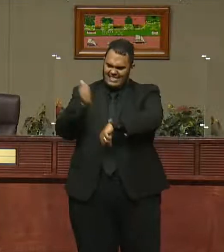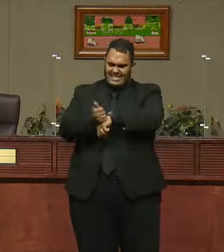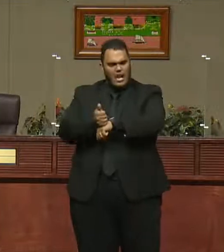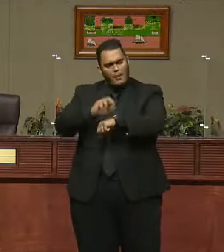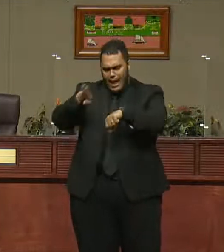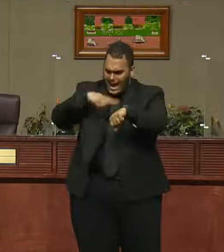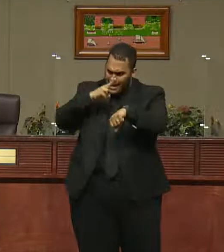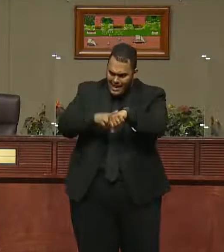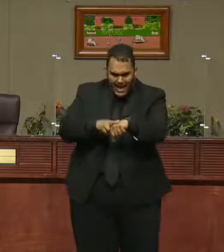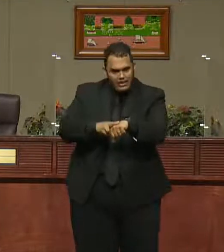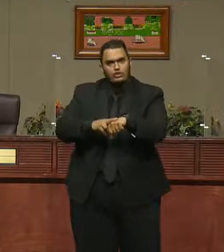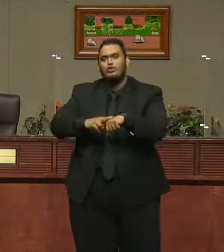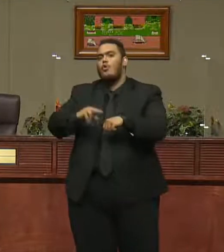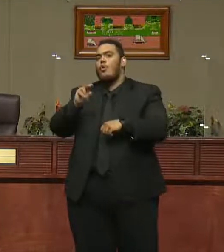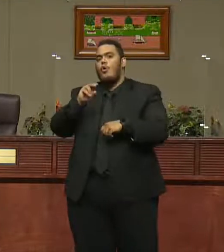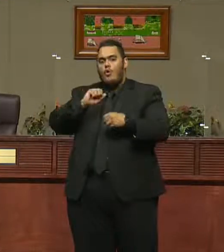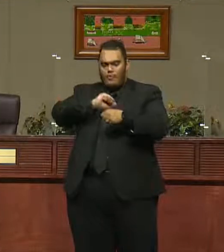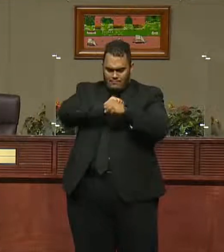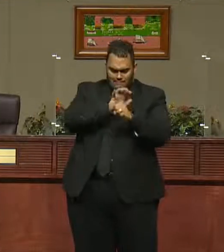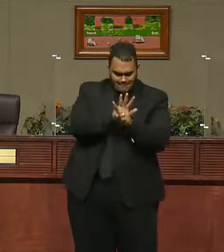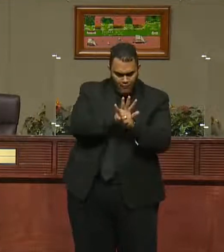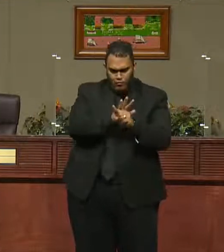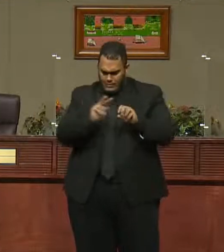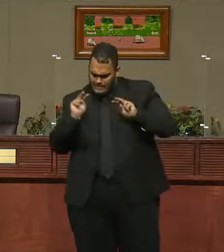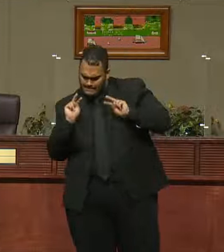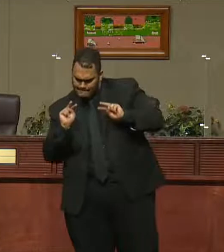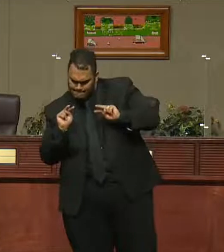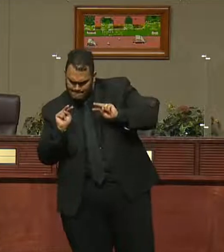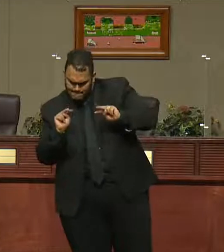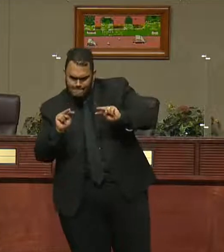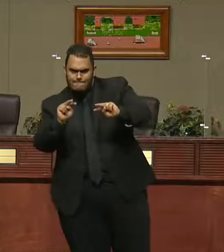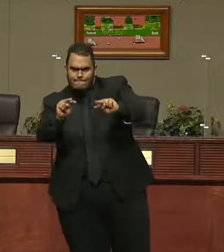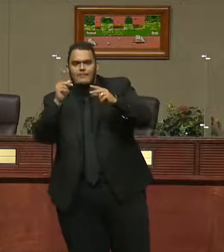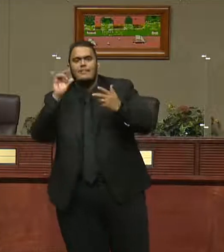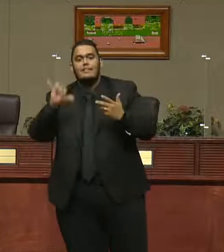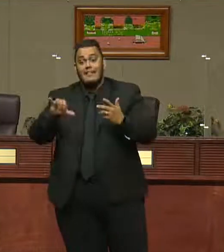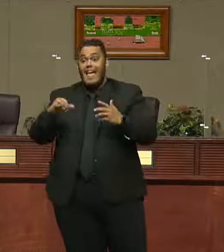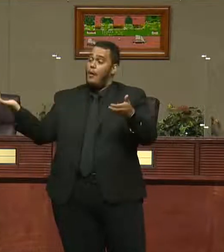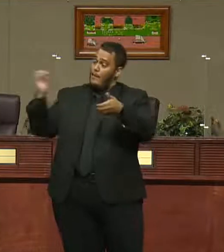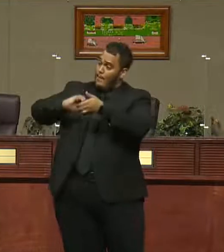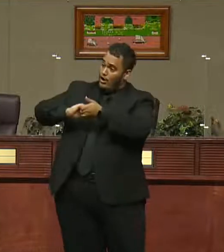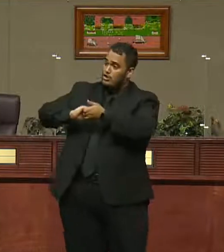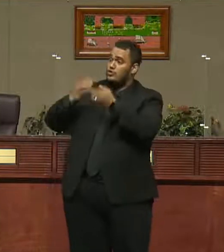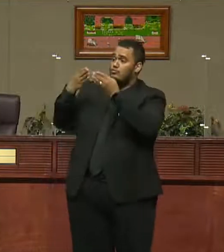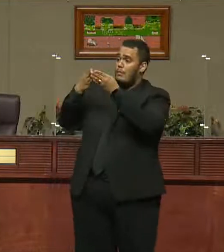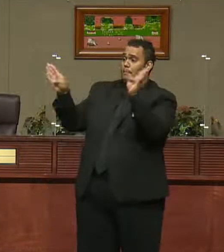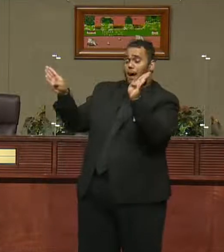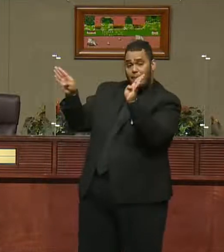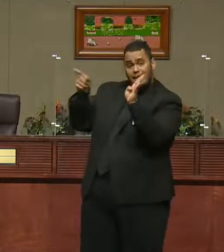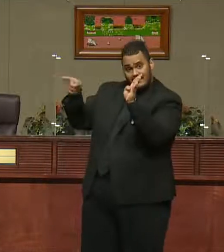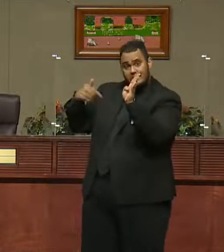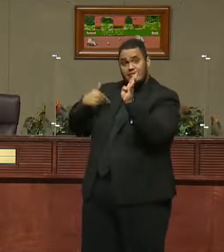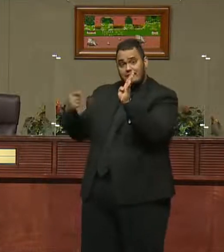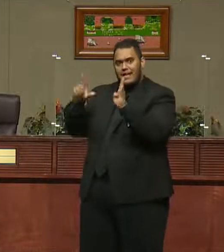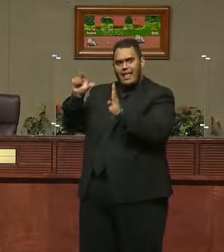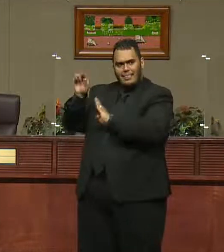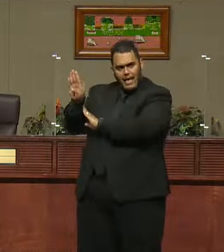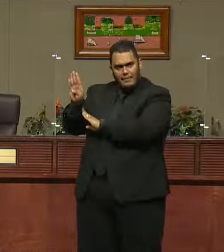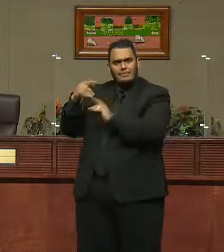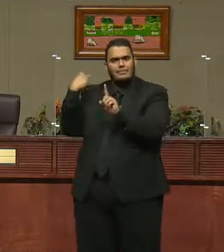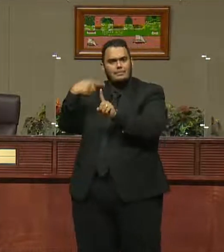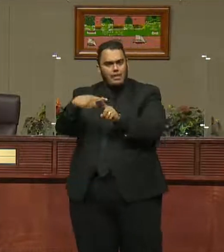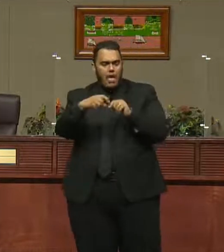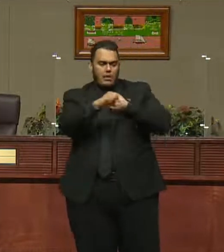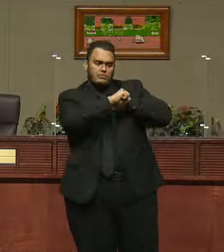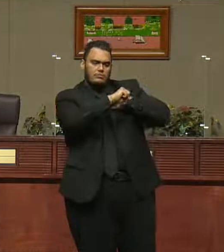surveillance, which is also partnerships with state health, public health laboratories and also commercial laboratories to increase the amount of